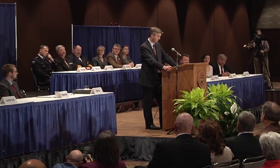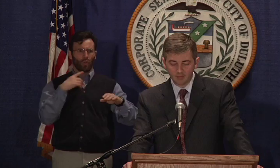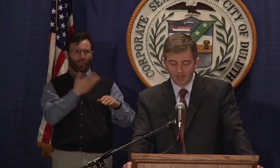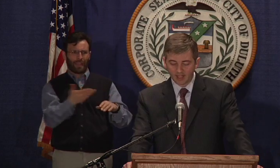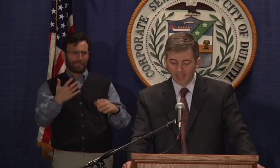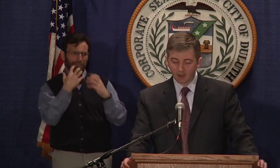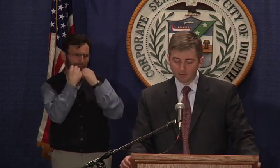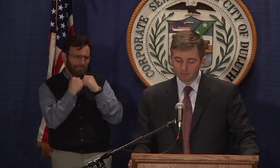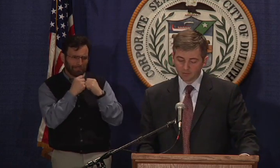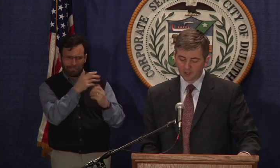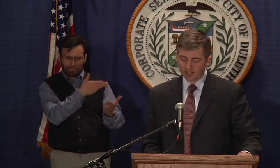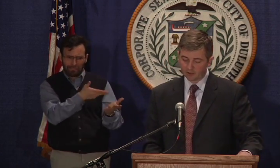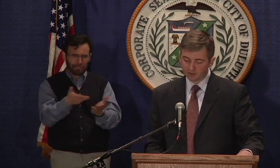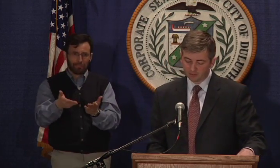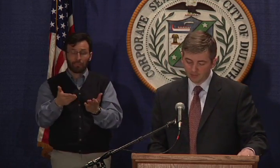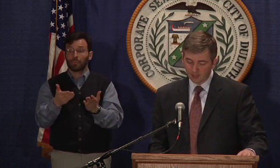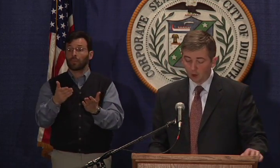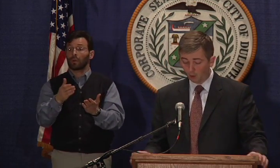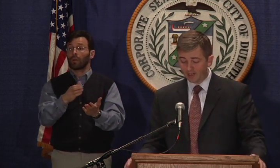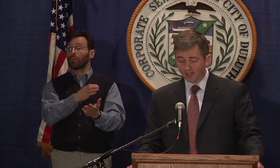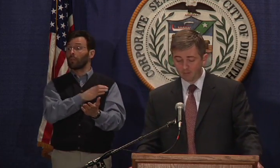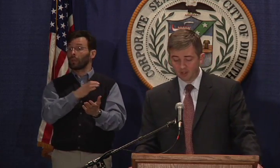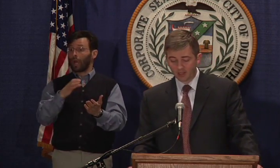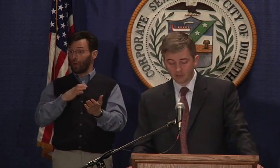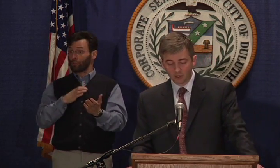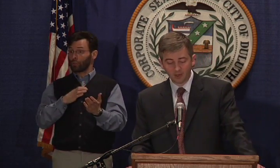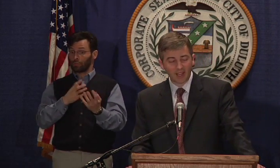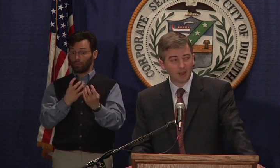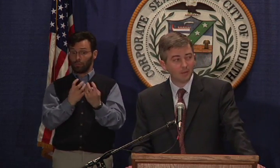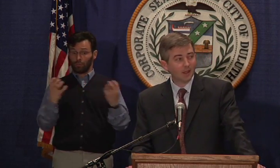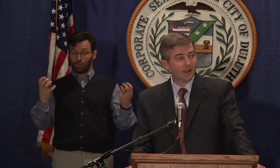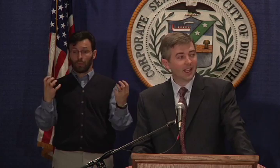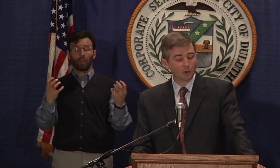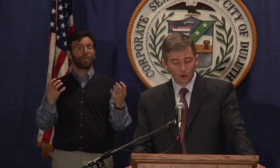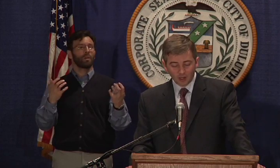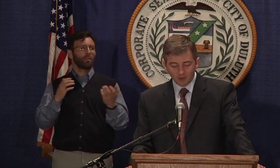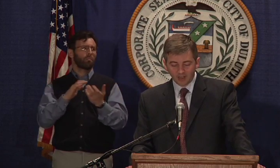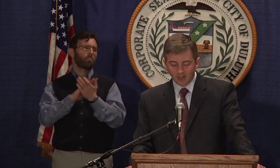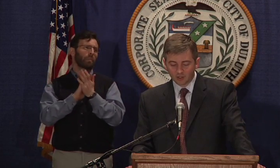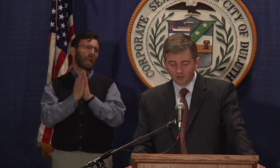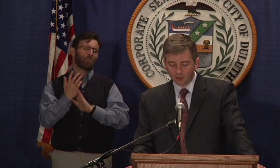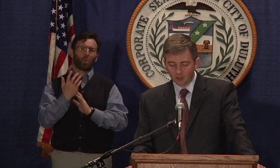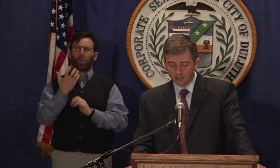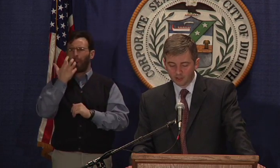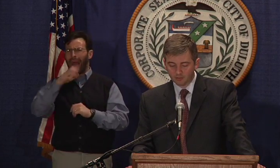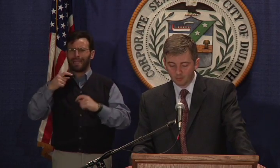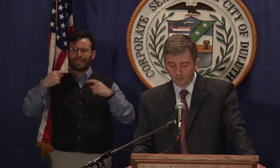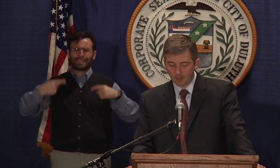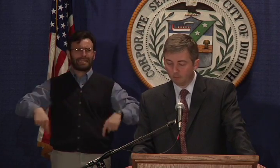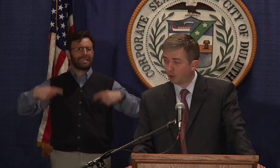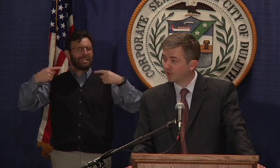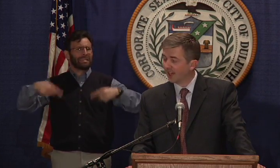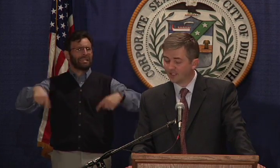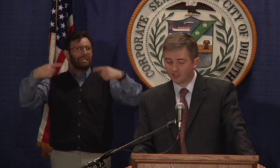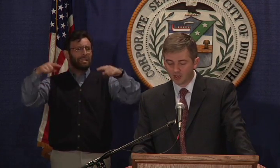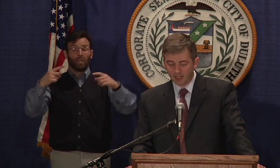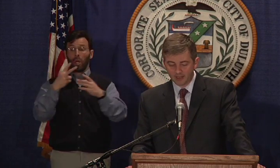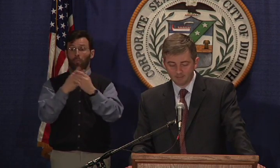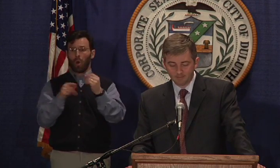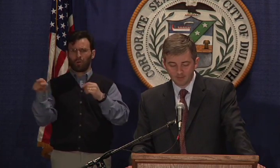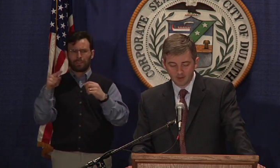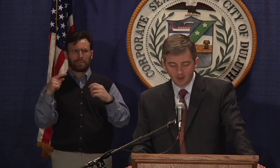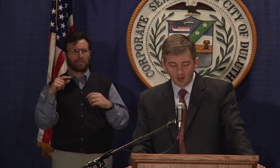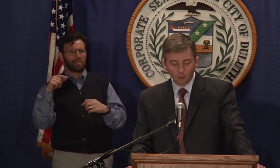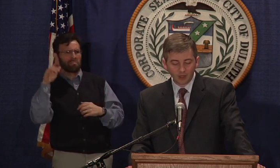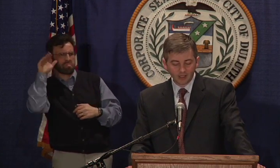interest. When it came to the council, it became an incredibly controversial issue. Both sides dug